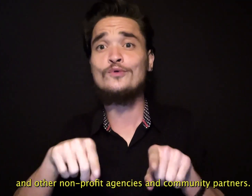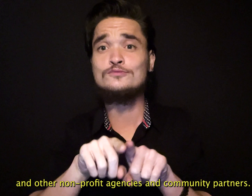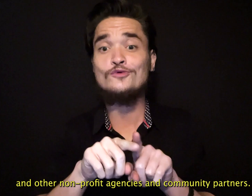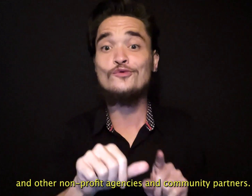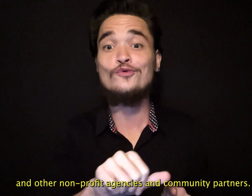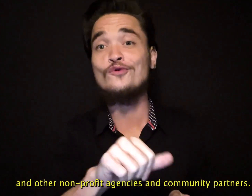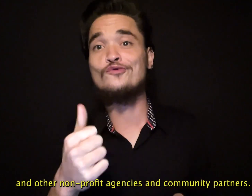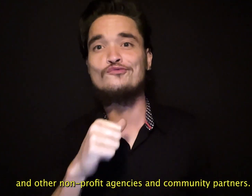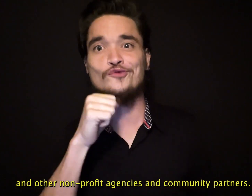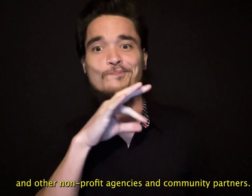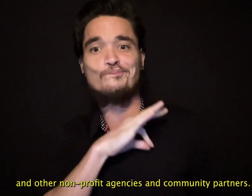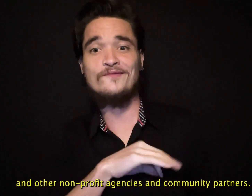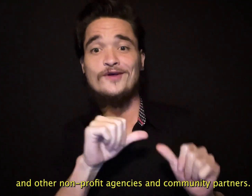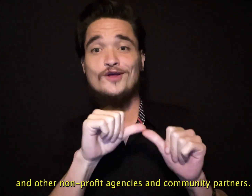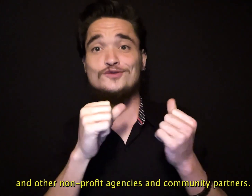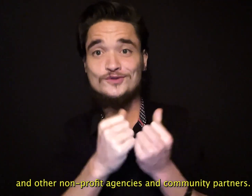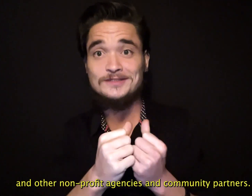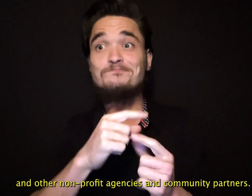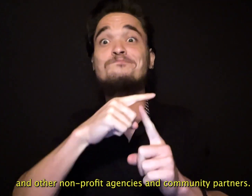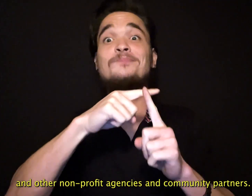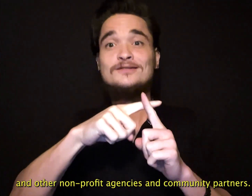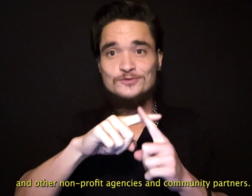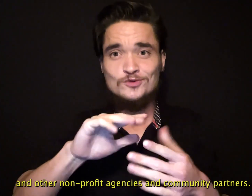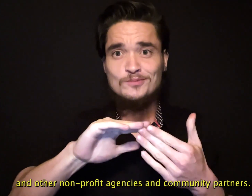and other nonprofit agencies and community partners.